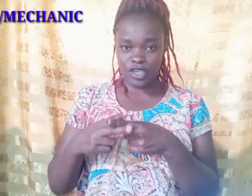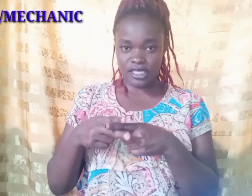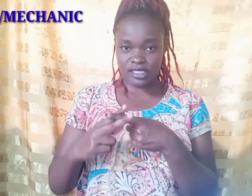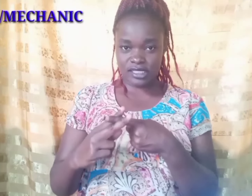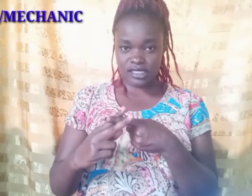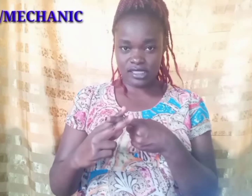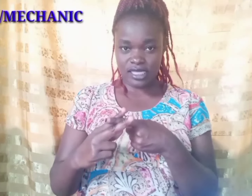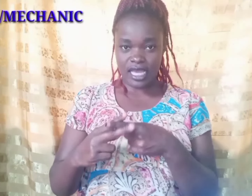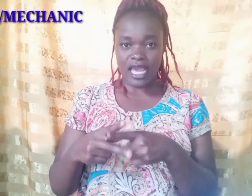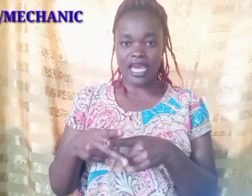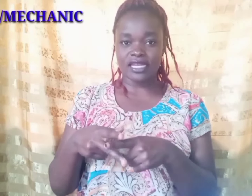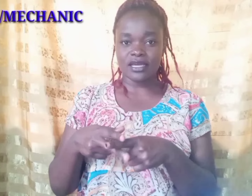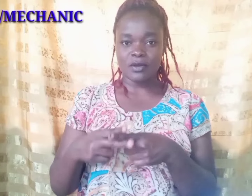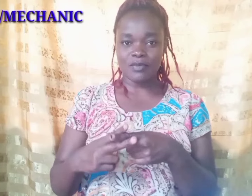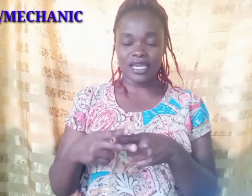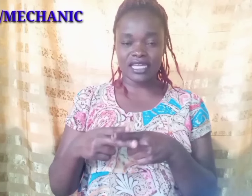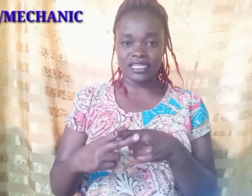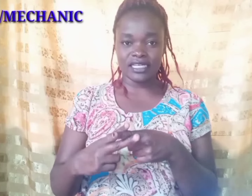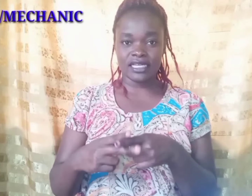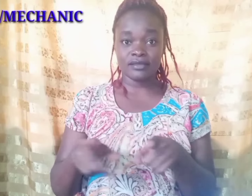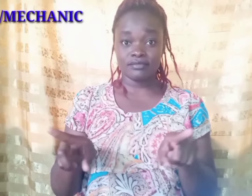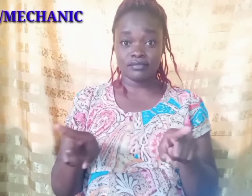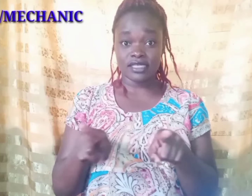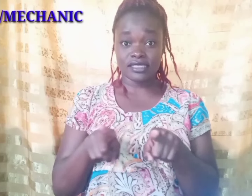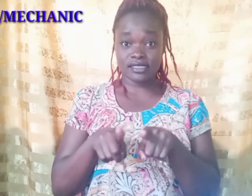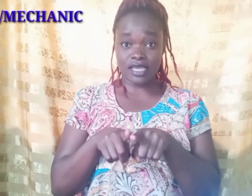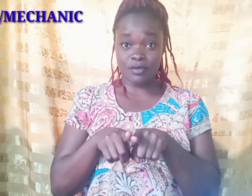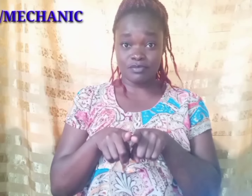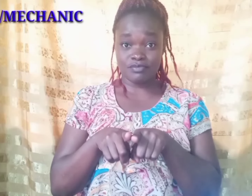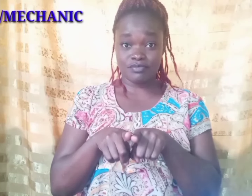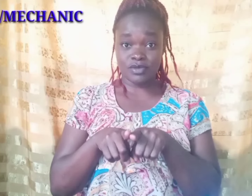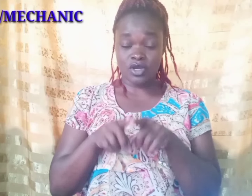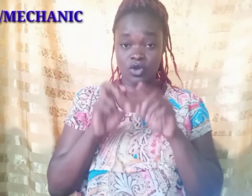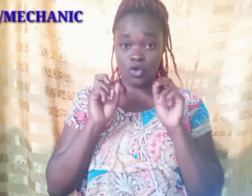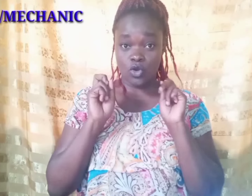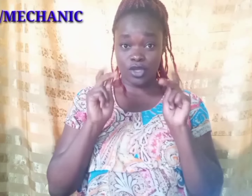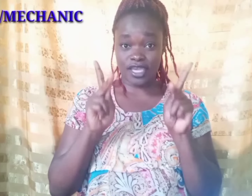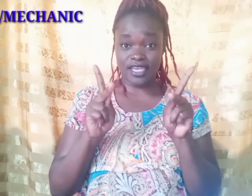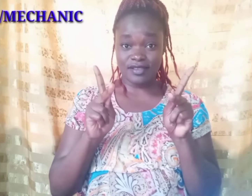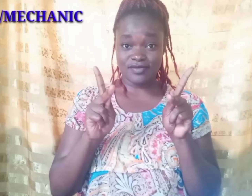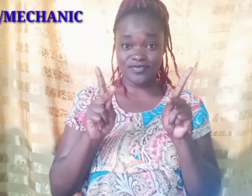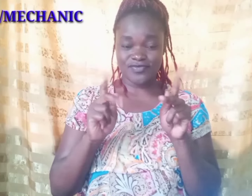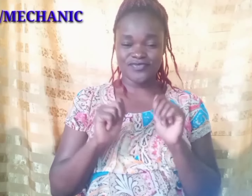fix and mechanic, same. Okay.